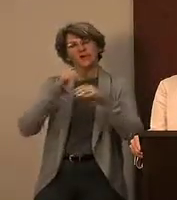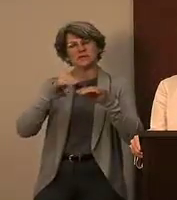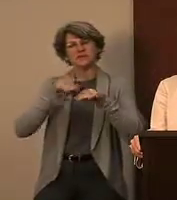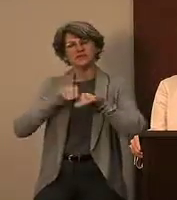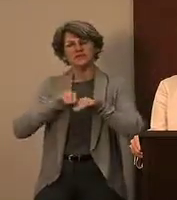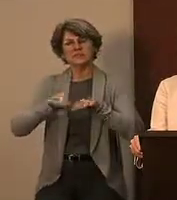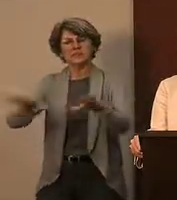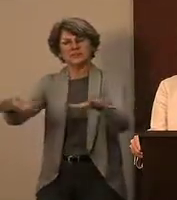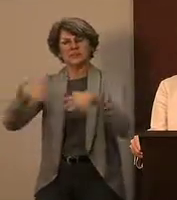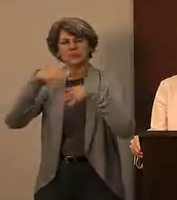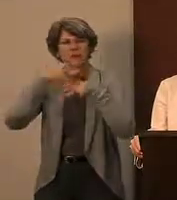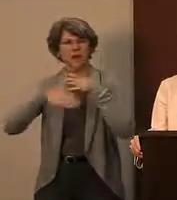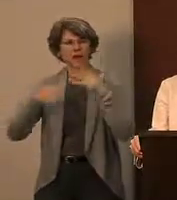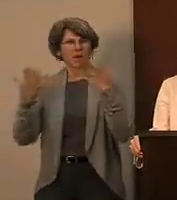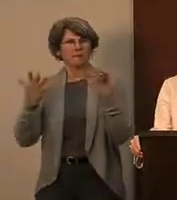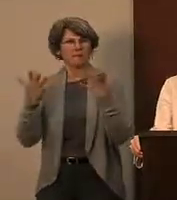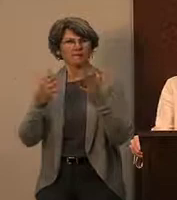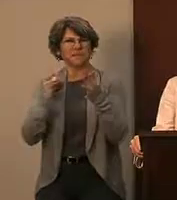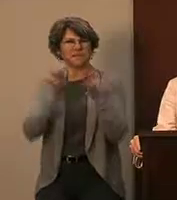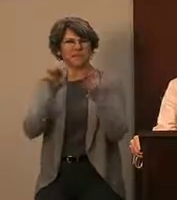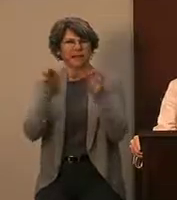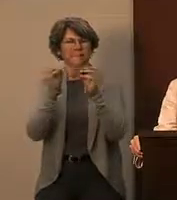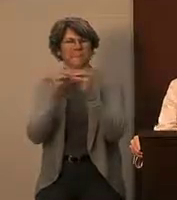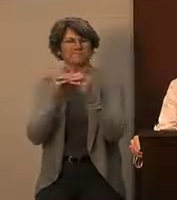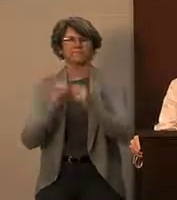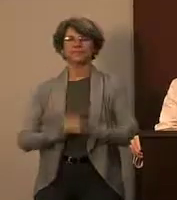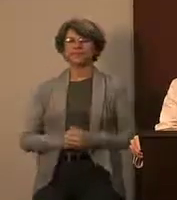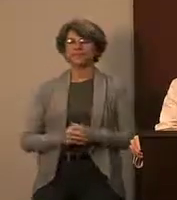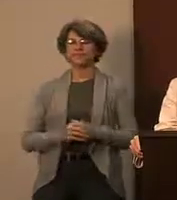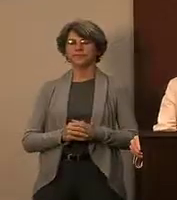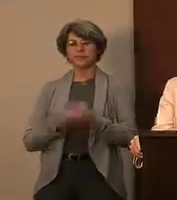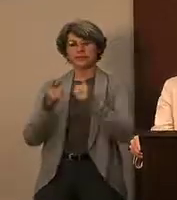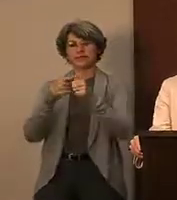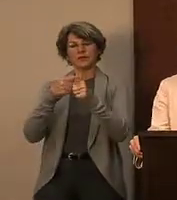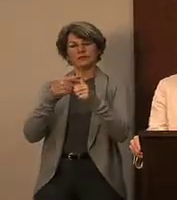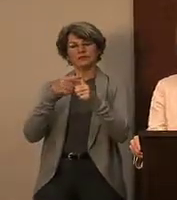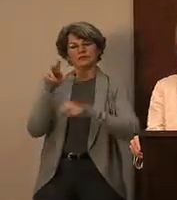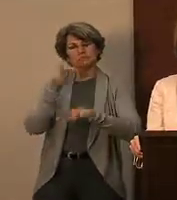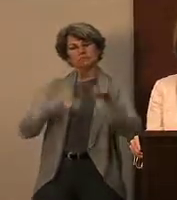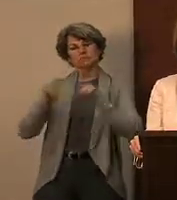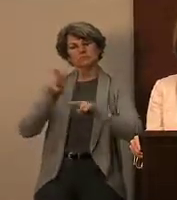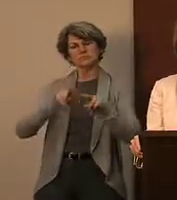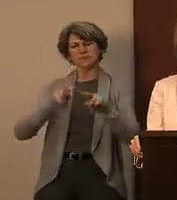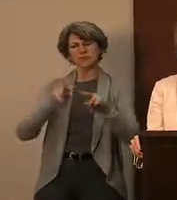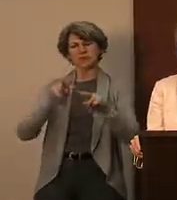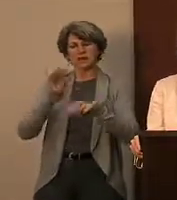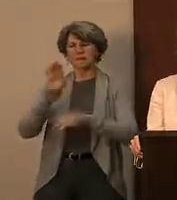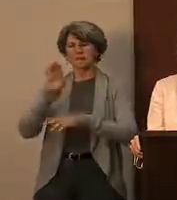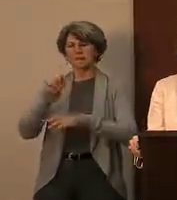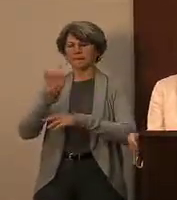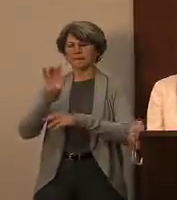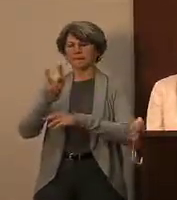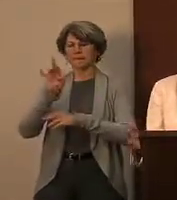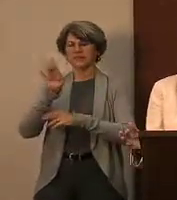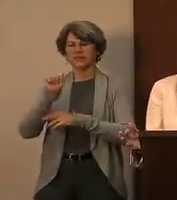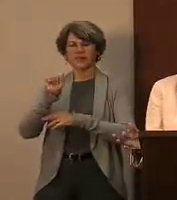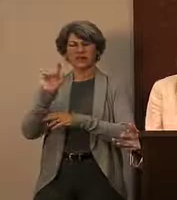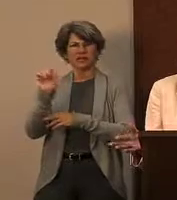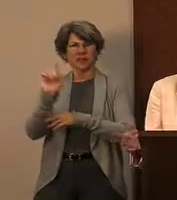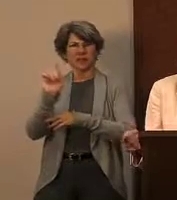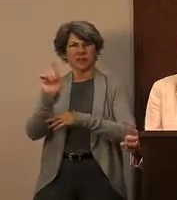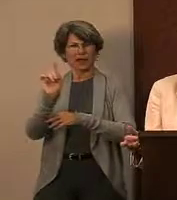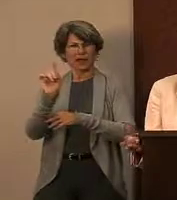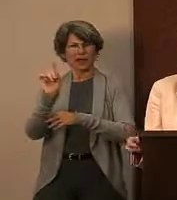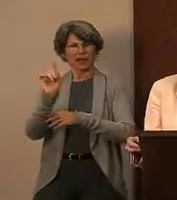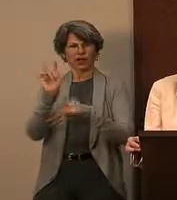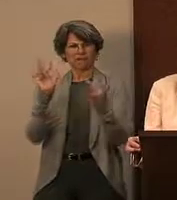affect healthcare workers. First of all, we need to look at where these bacteria could be carried. So we'll look at contact